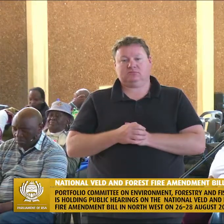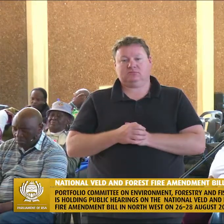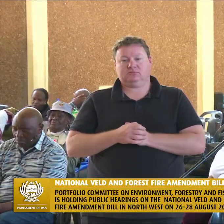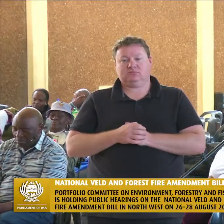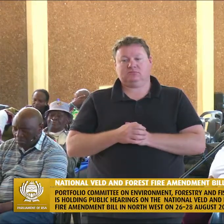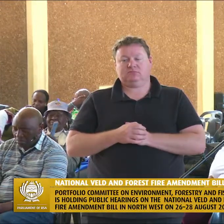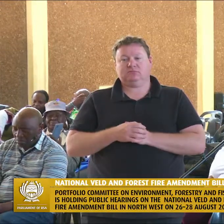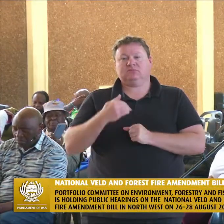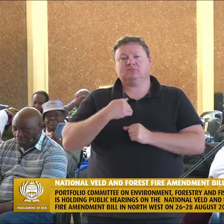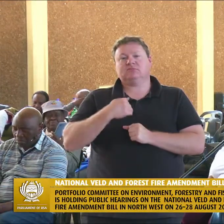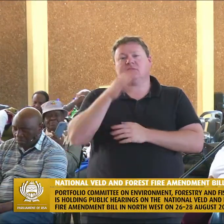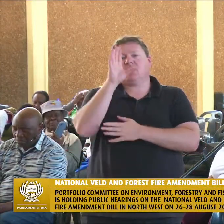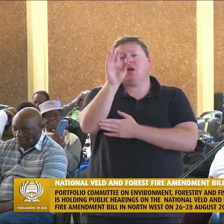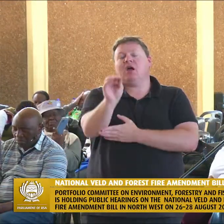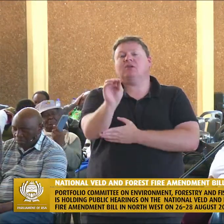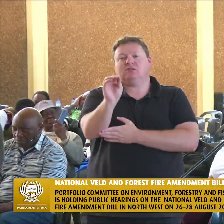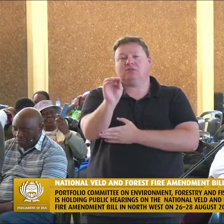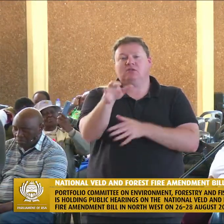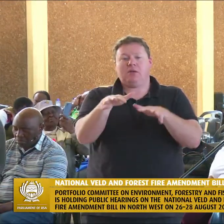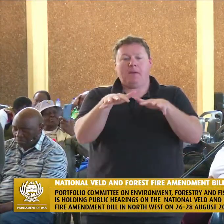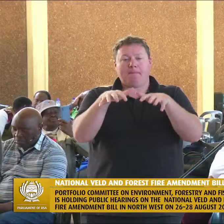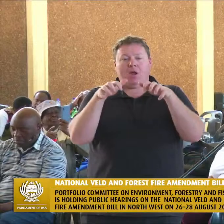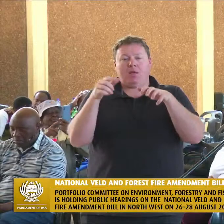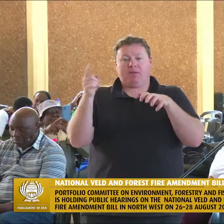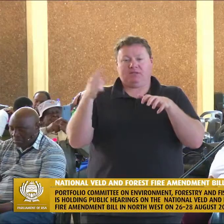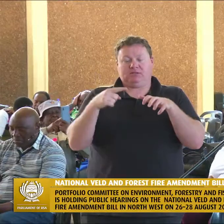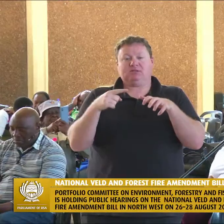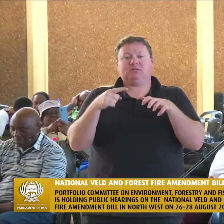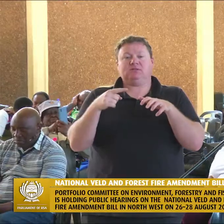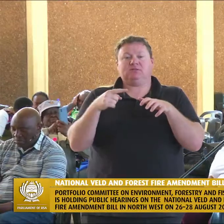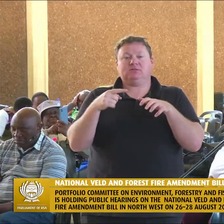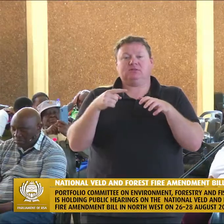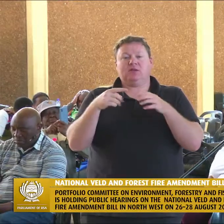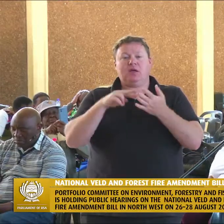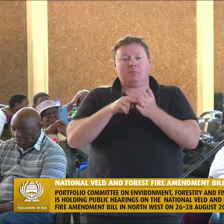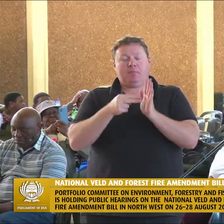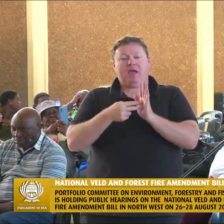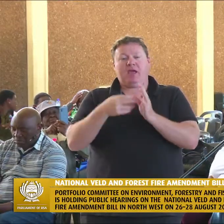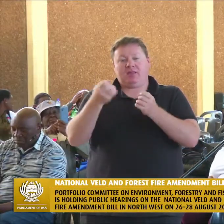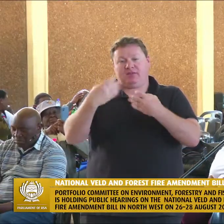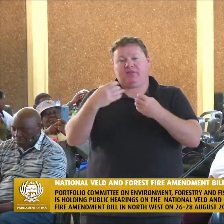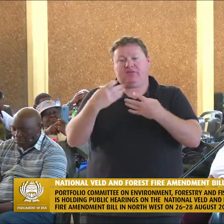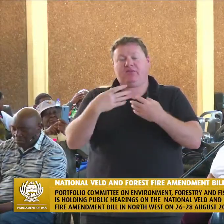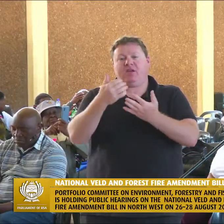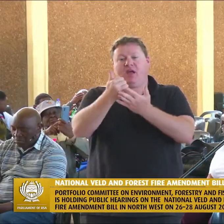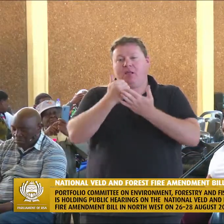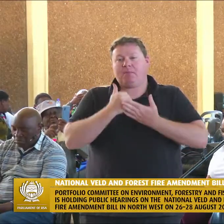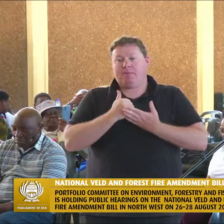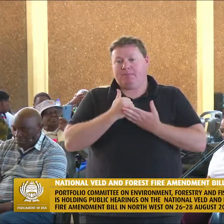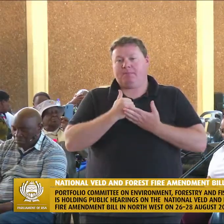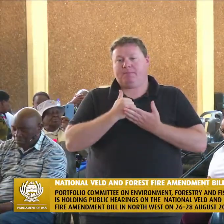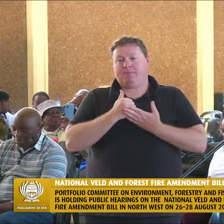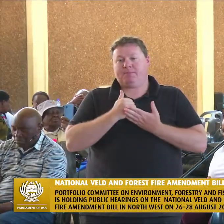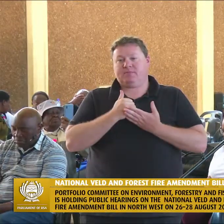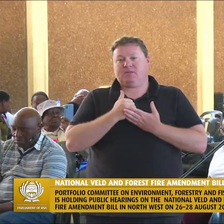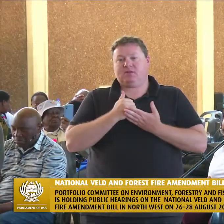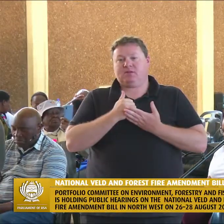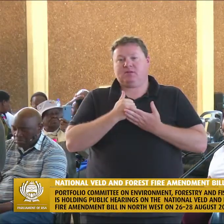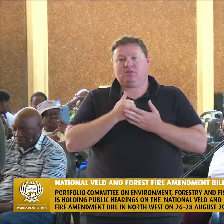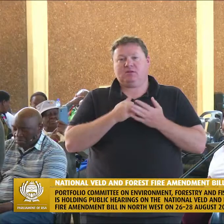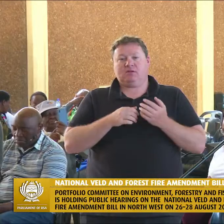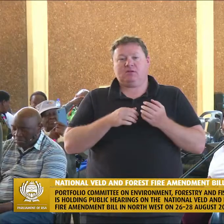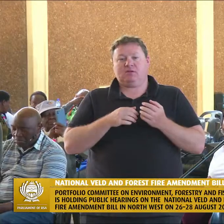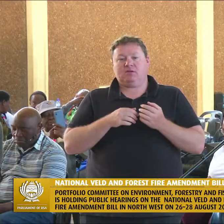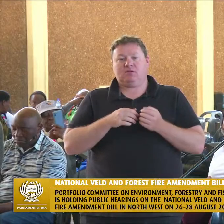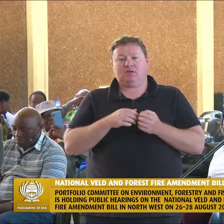i am requesting that parliament should come with a plan to help us and to assist